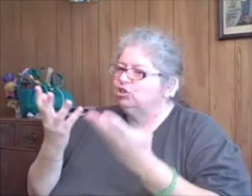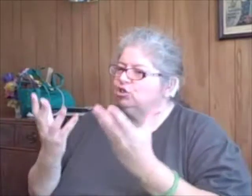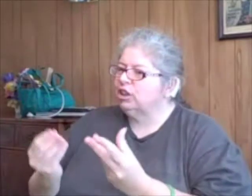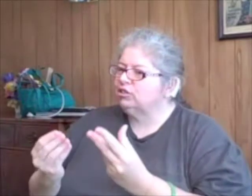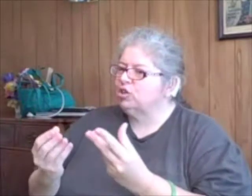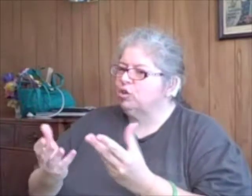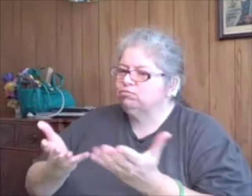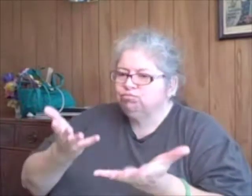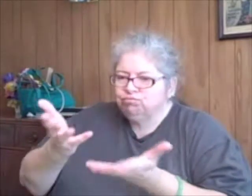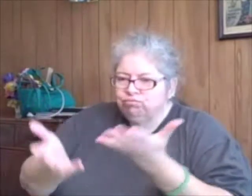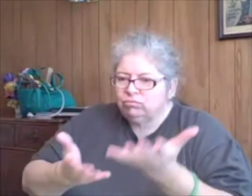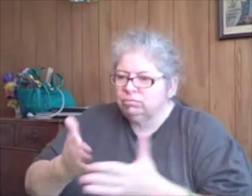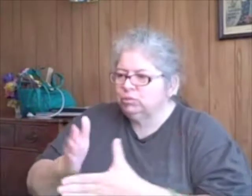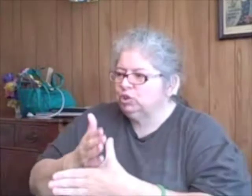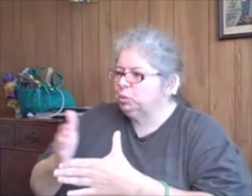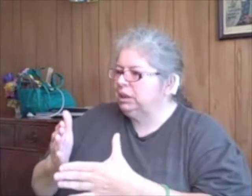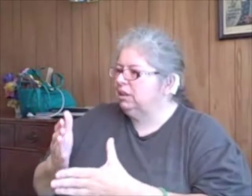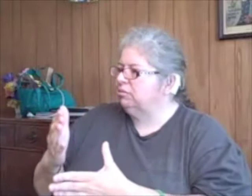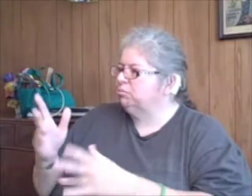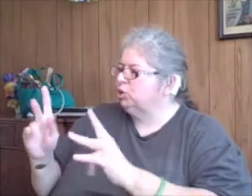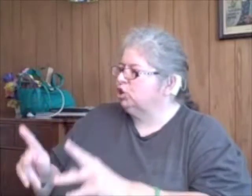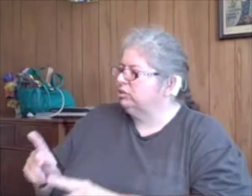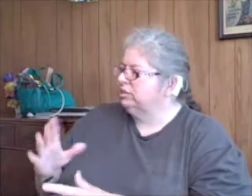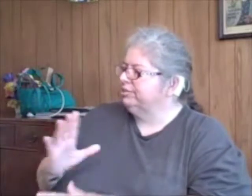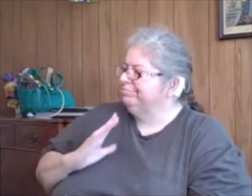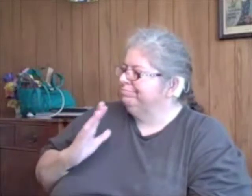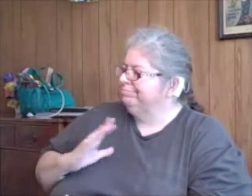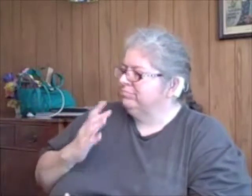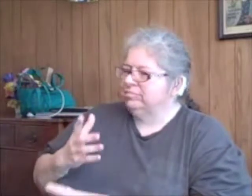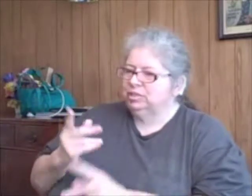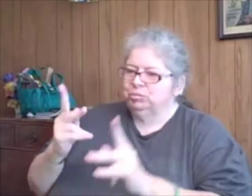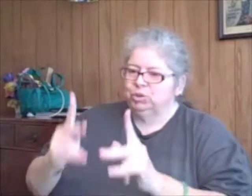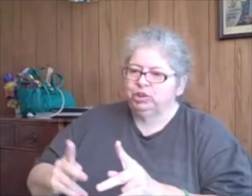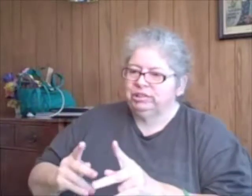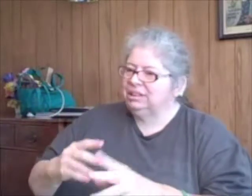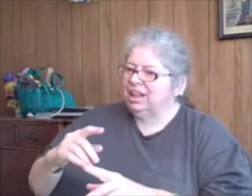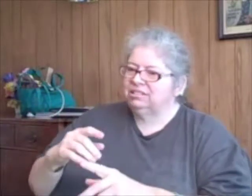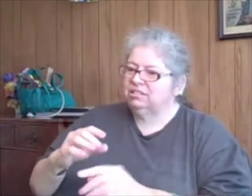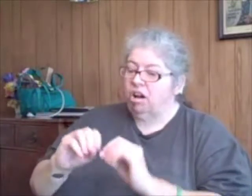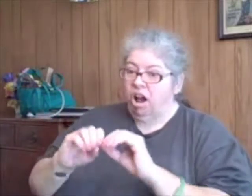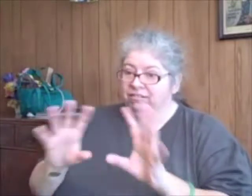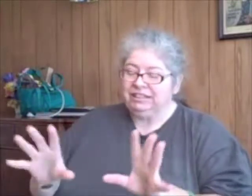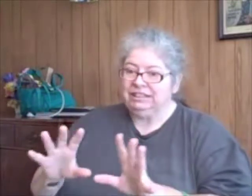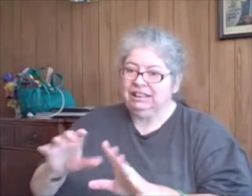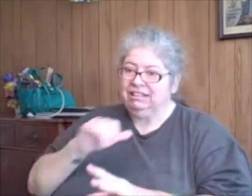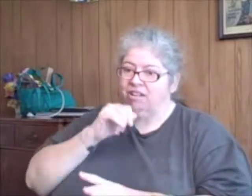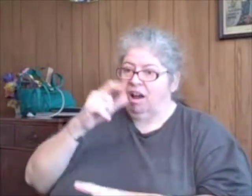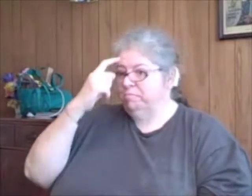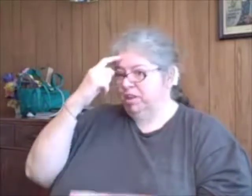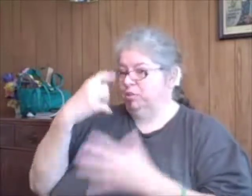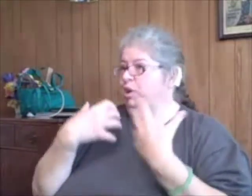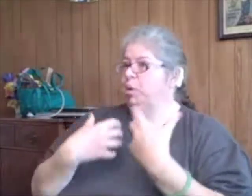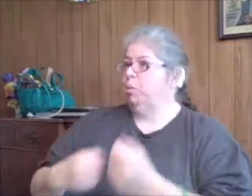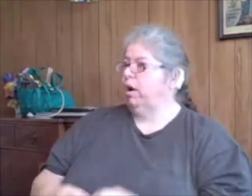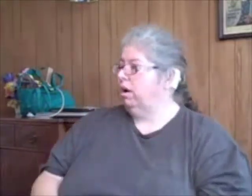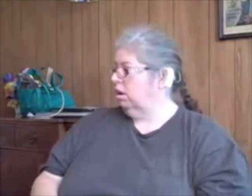people sharing going on, people being good to each other, people who are not mentally